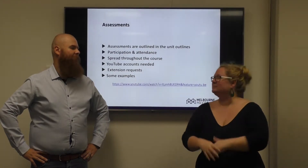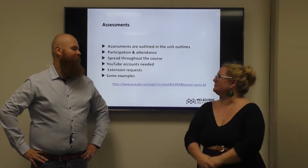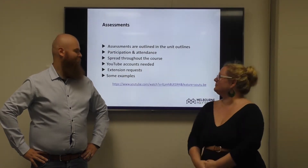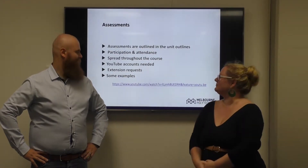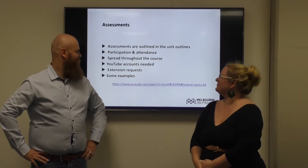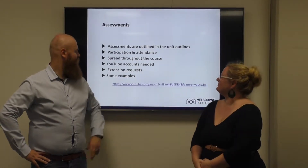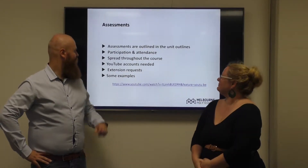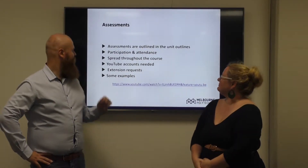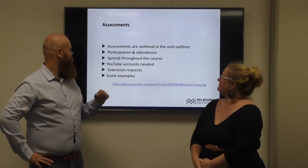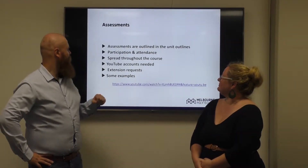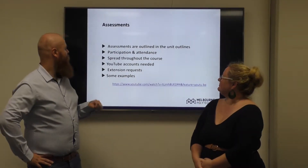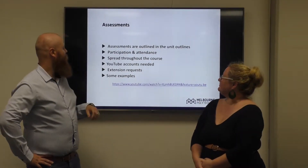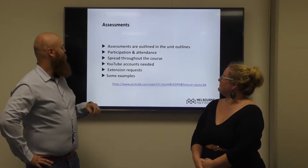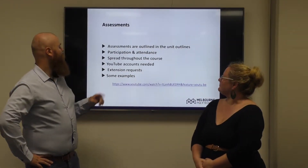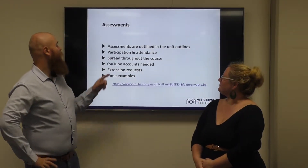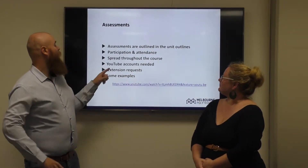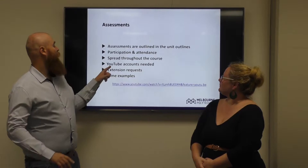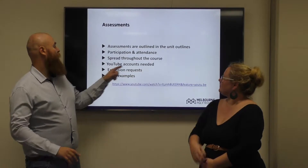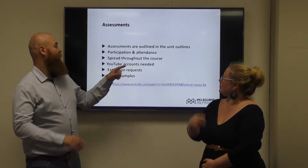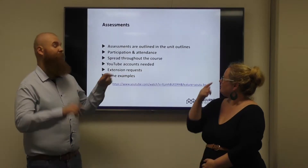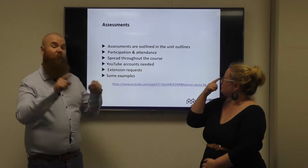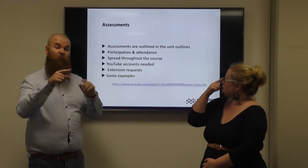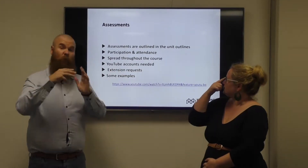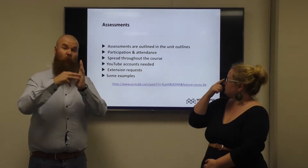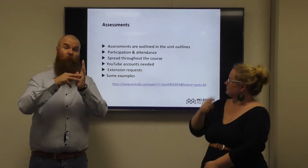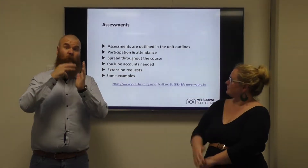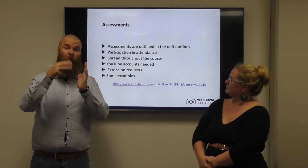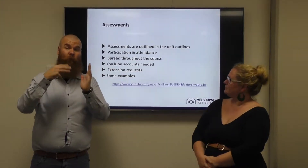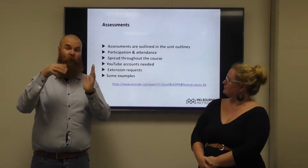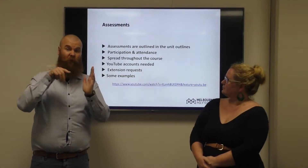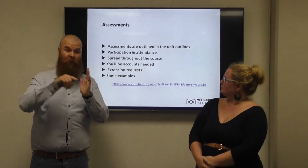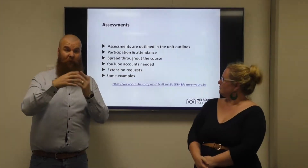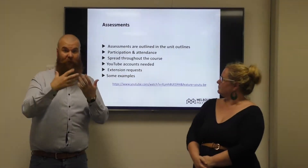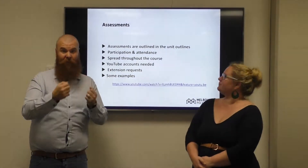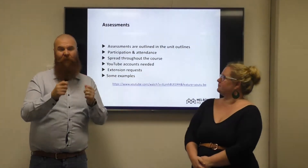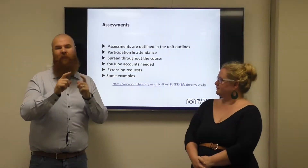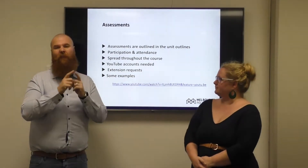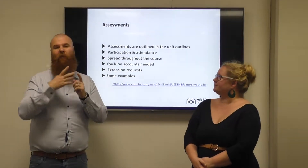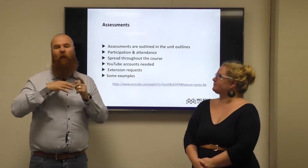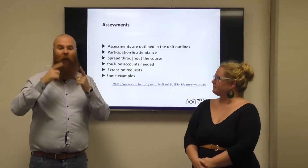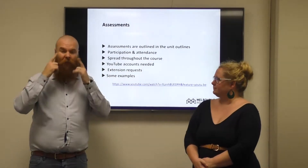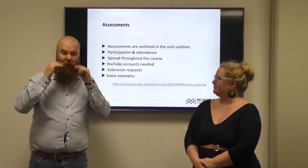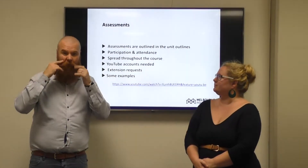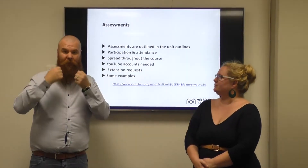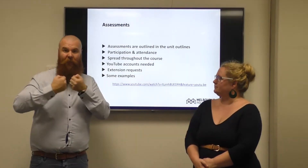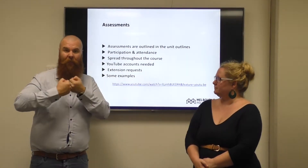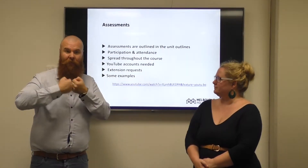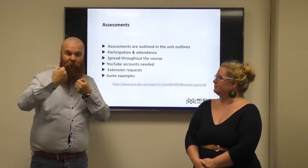Certificate 3 and onwards students might think, phew, we can wait a few more weeks until we start Moodle. So Moodle